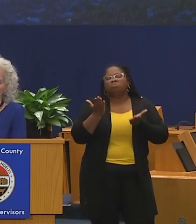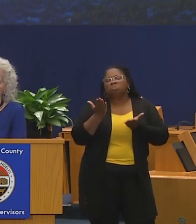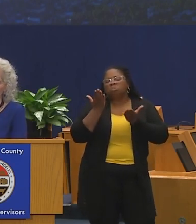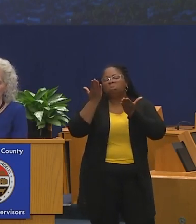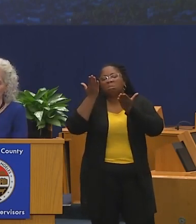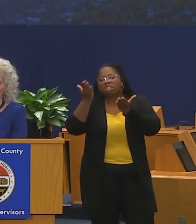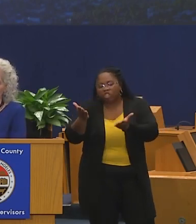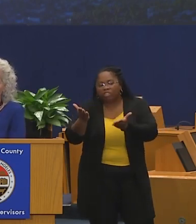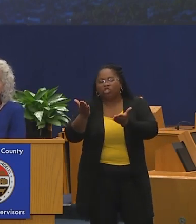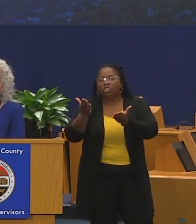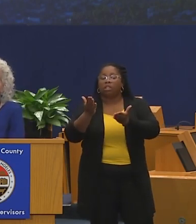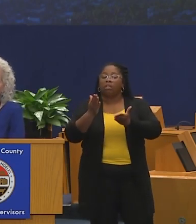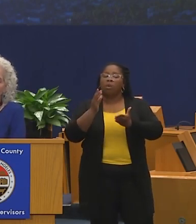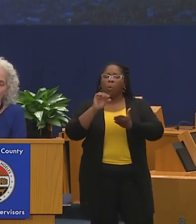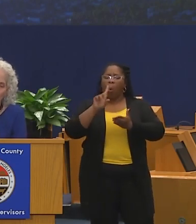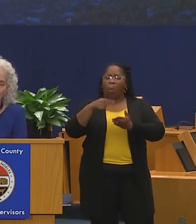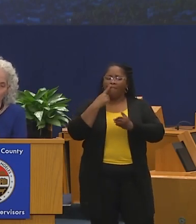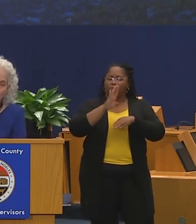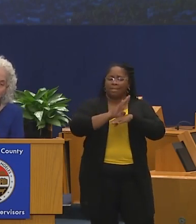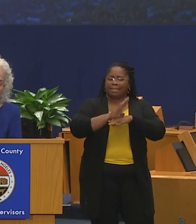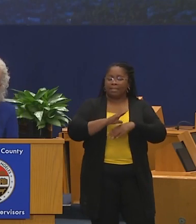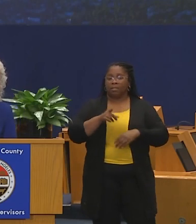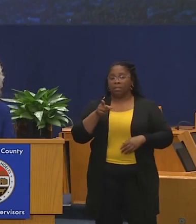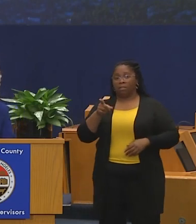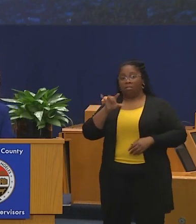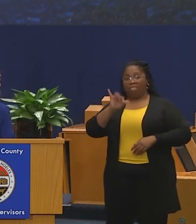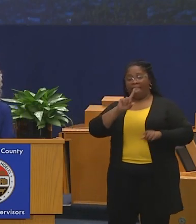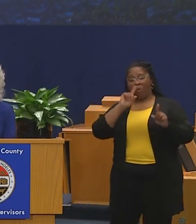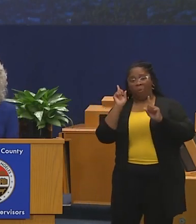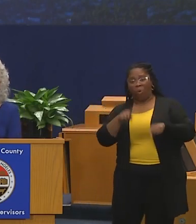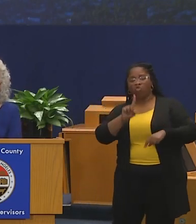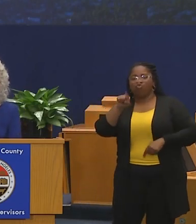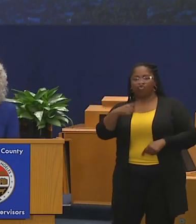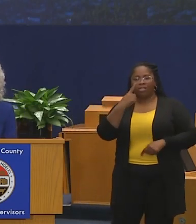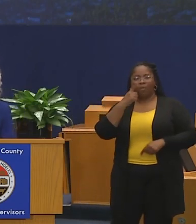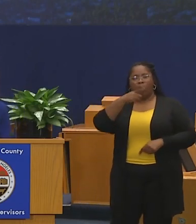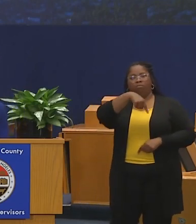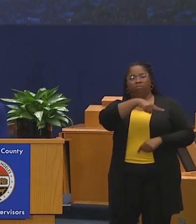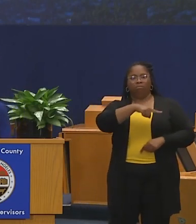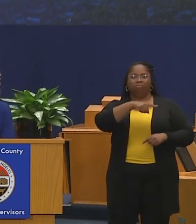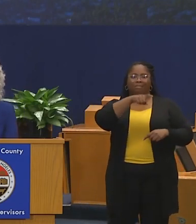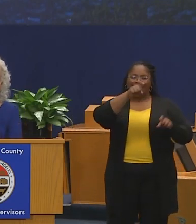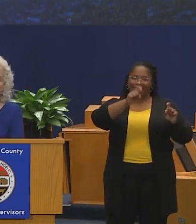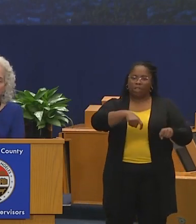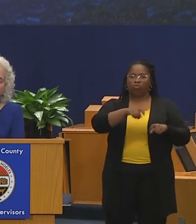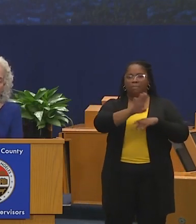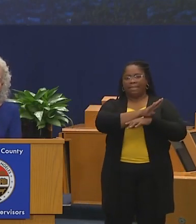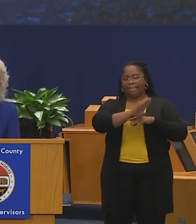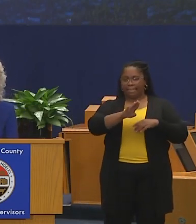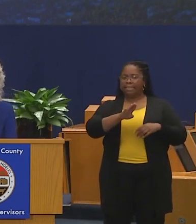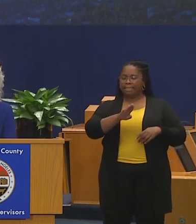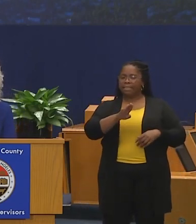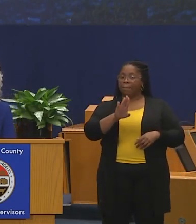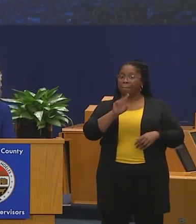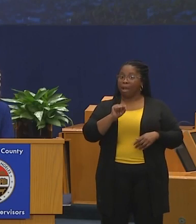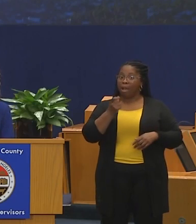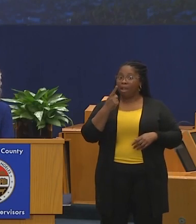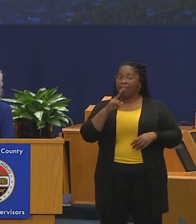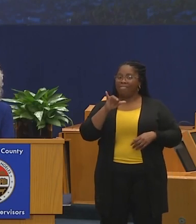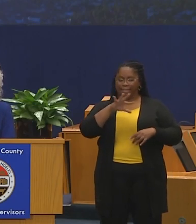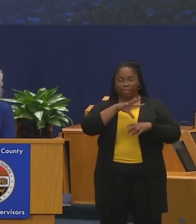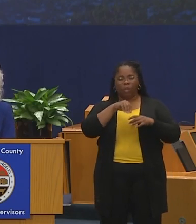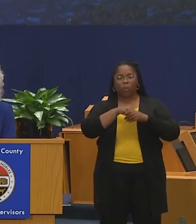to businesses only? Thank you. The order pertains just to essential businesses, but it is part of the